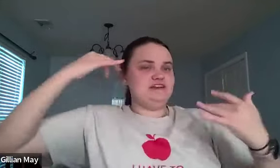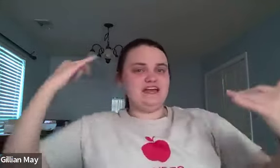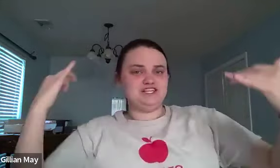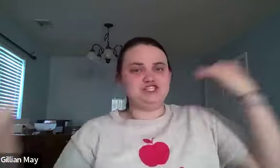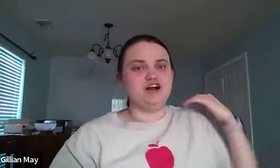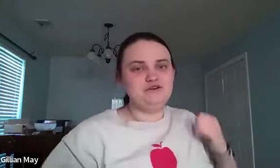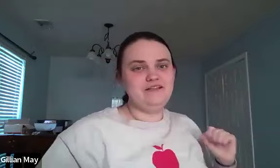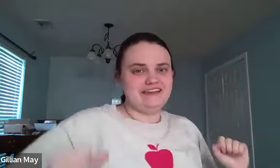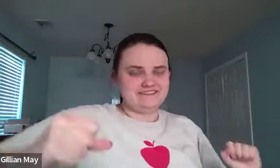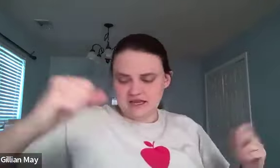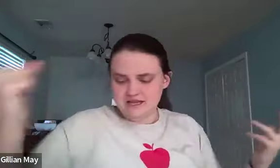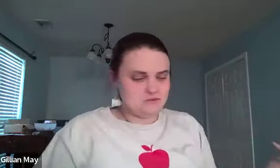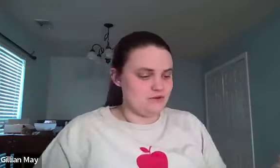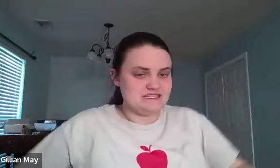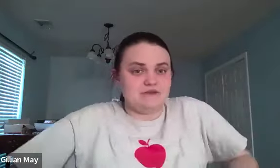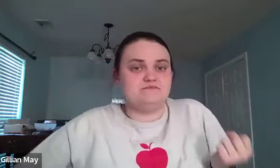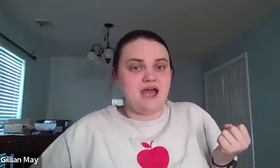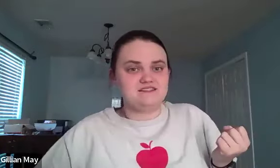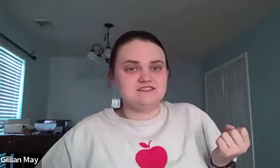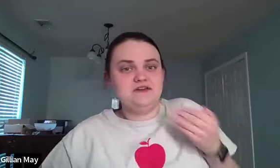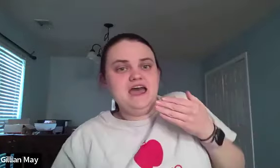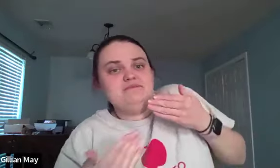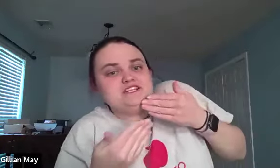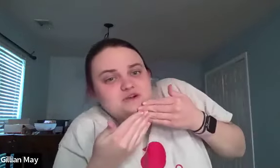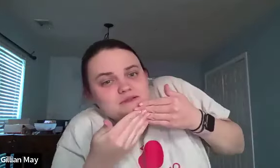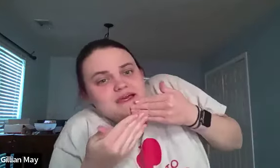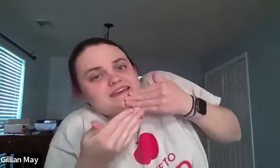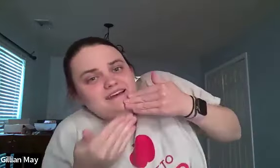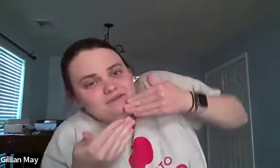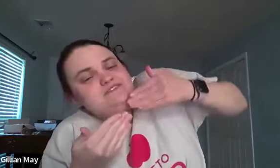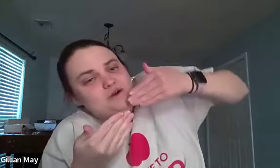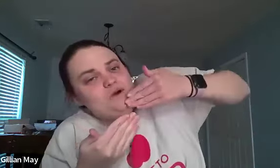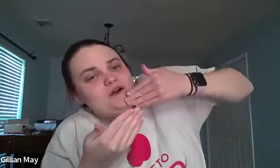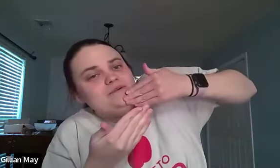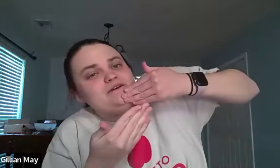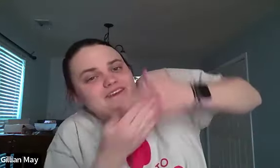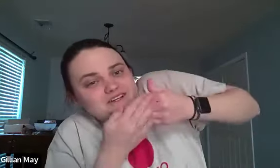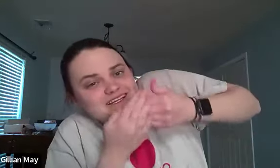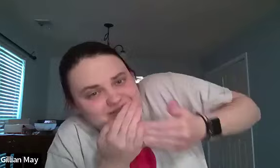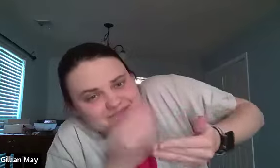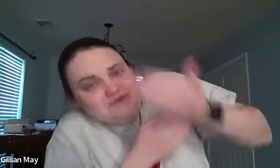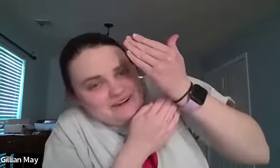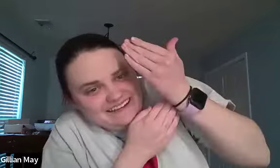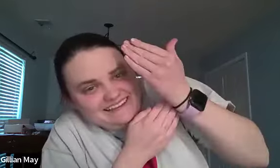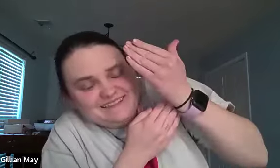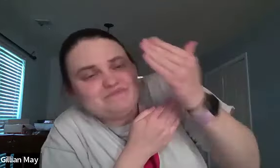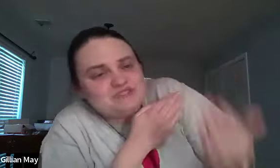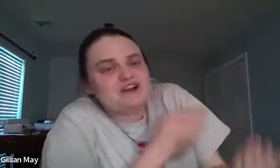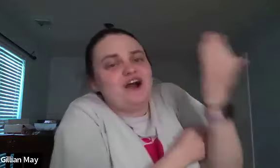to like juggle, like, I can't remember what it was, like it was bags of stuff and me just going like lifting one arm and going, good morning, the most